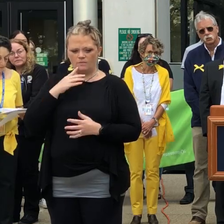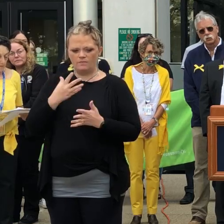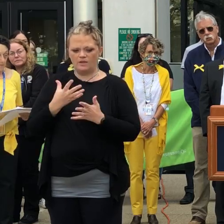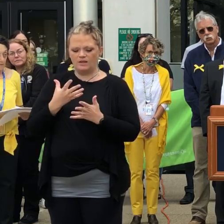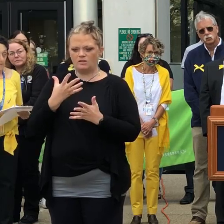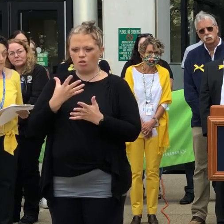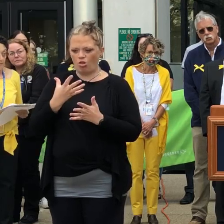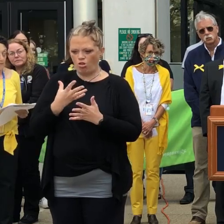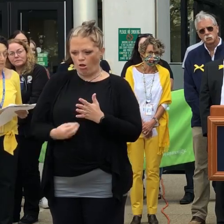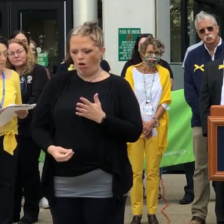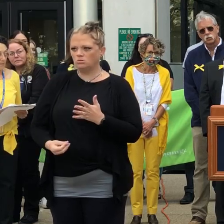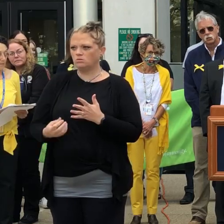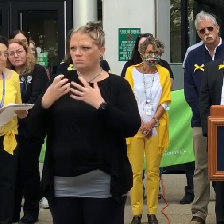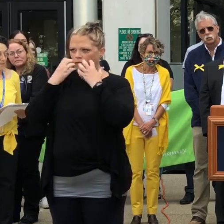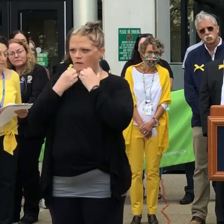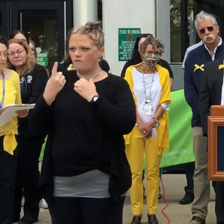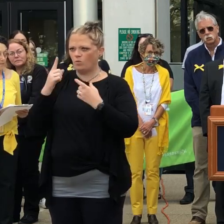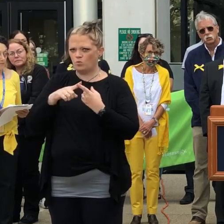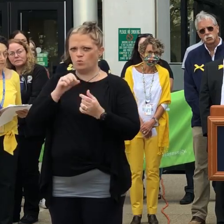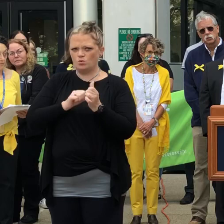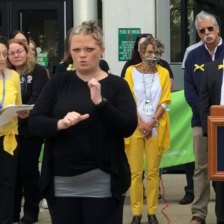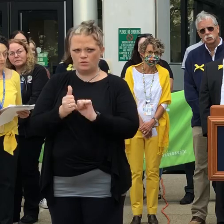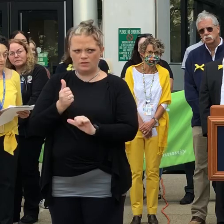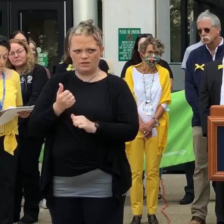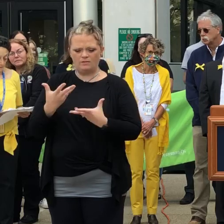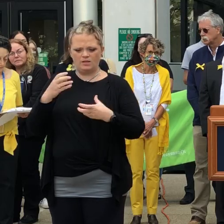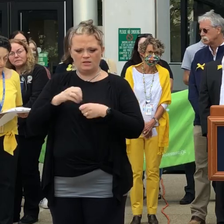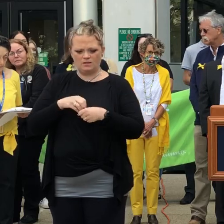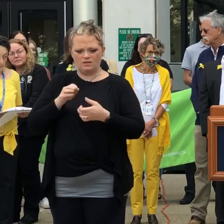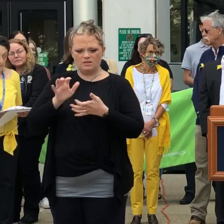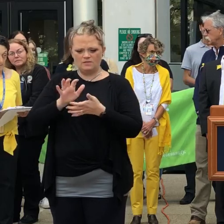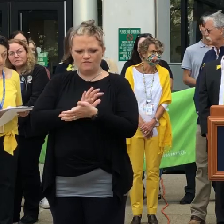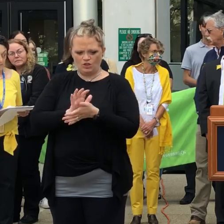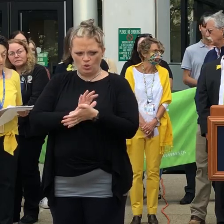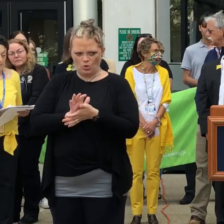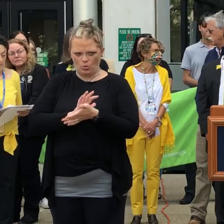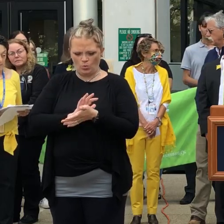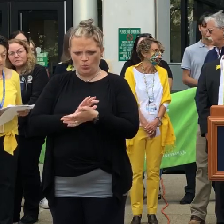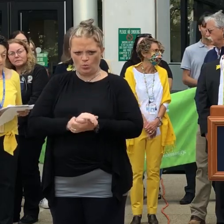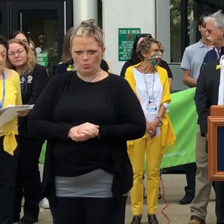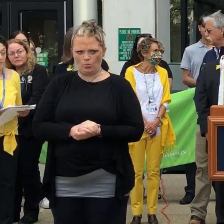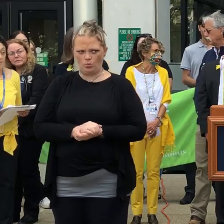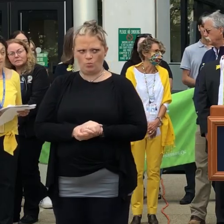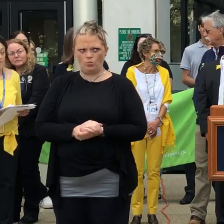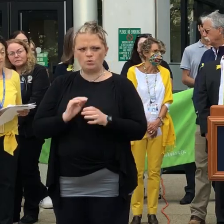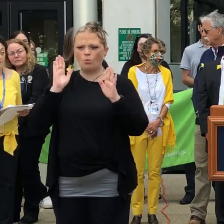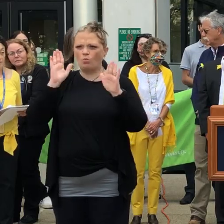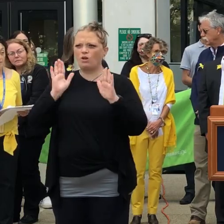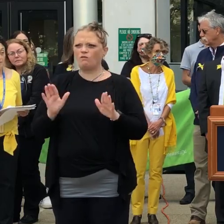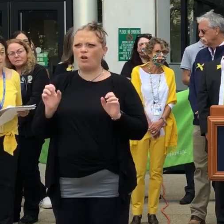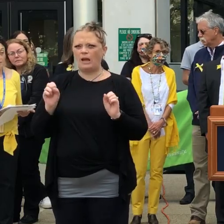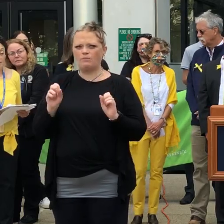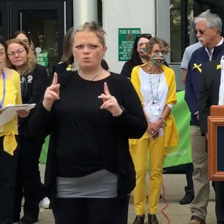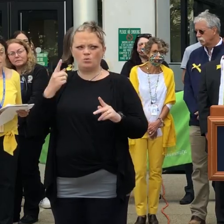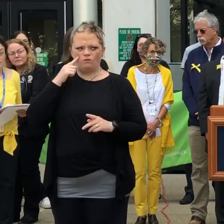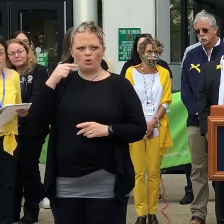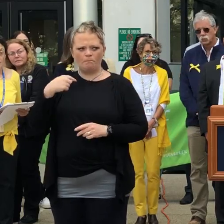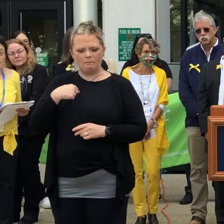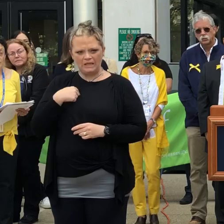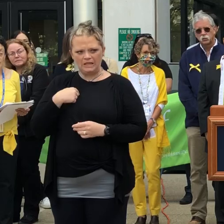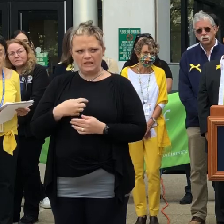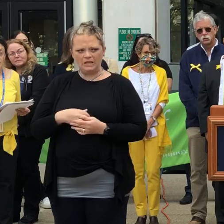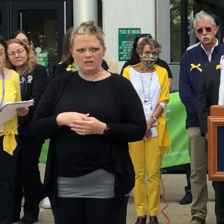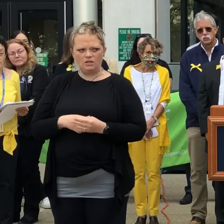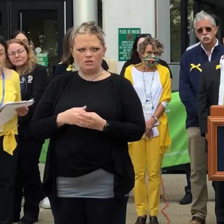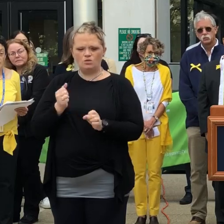to suicide. Being a part of this video was just a wonderful opportunity for me to